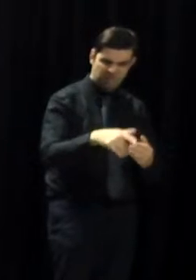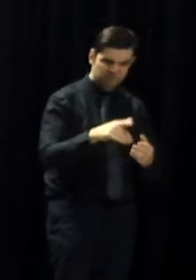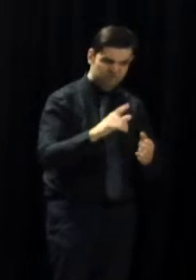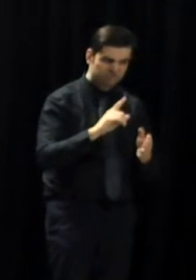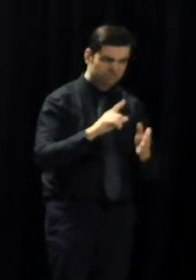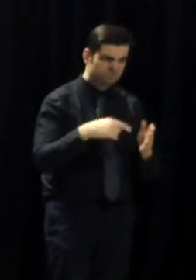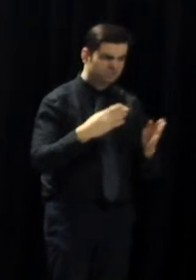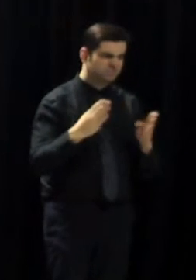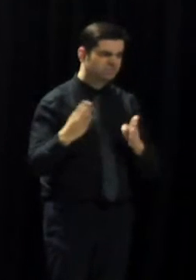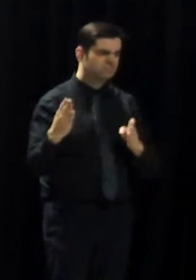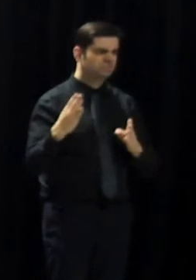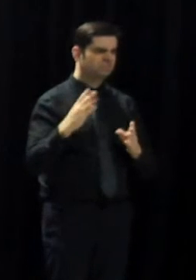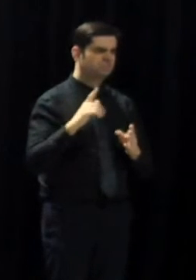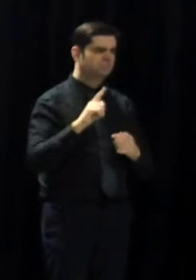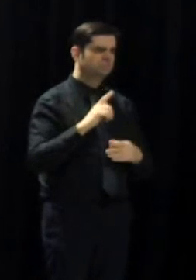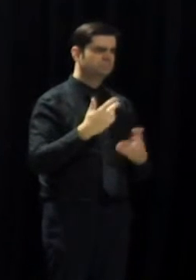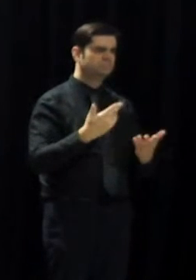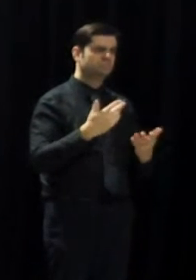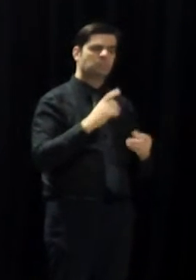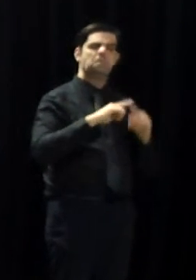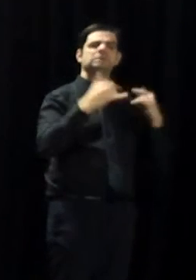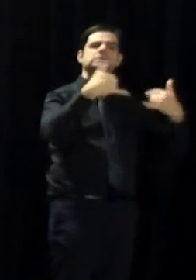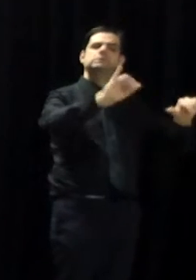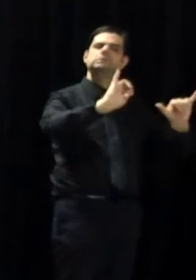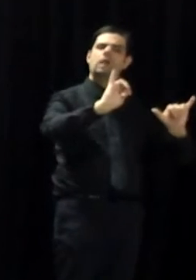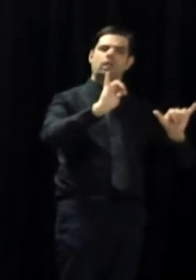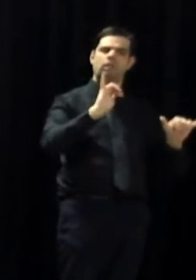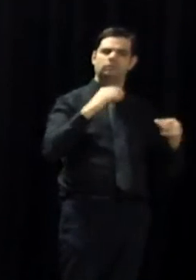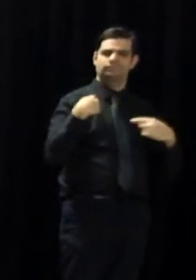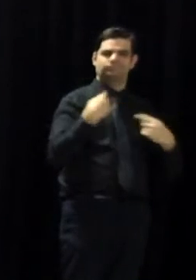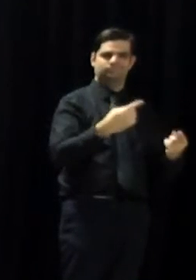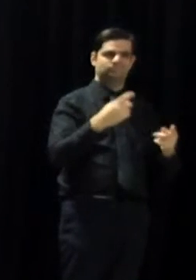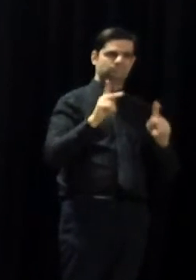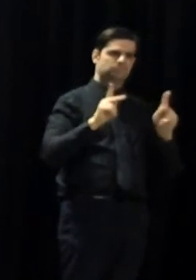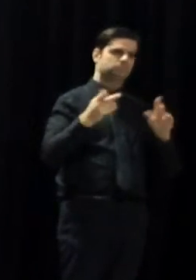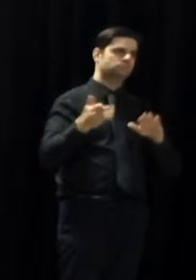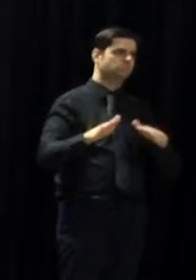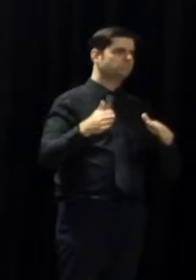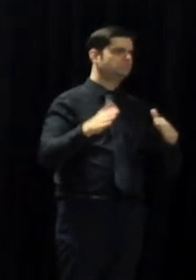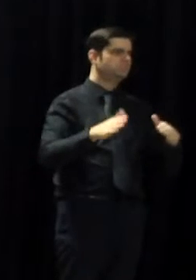pandemic. So what's